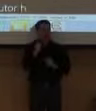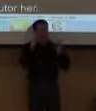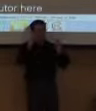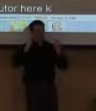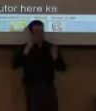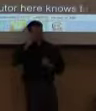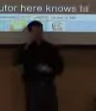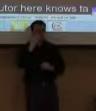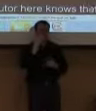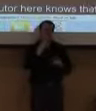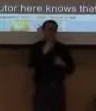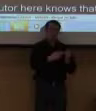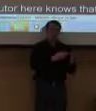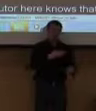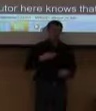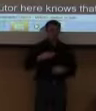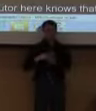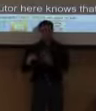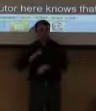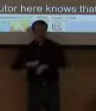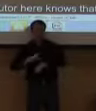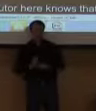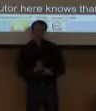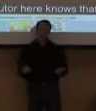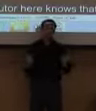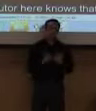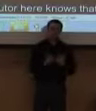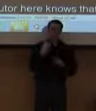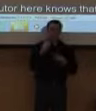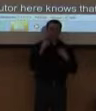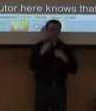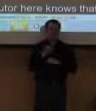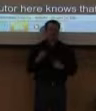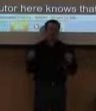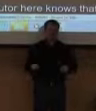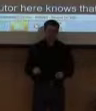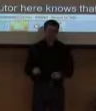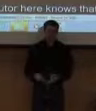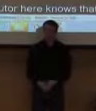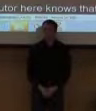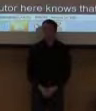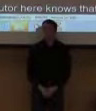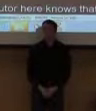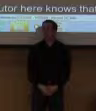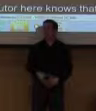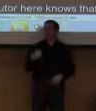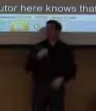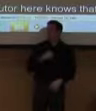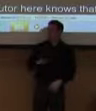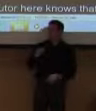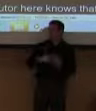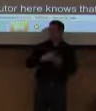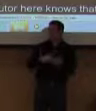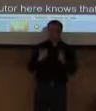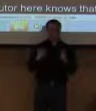mutual availability of both student and faculty is obviously key to making that happen. And we have found sometimes it can